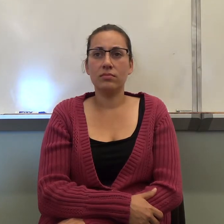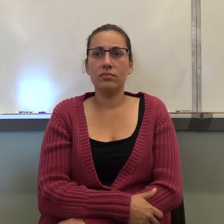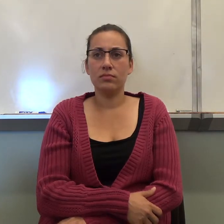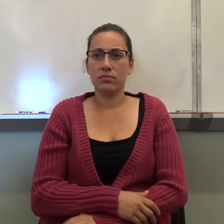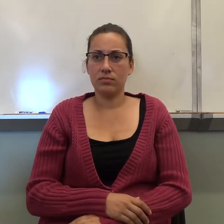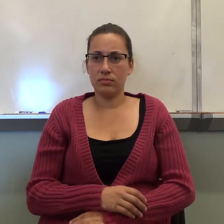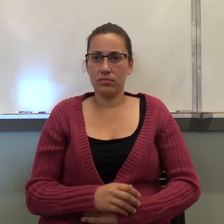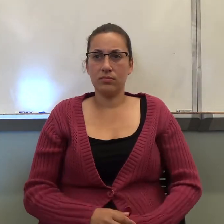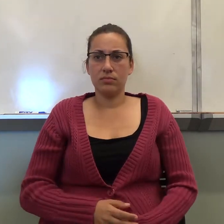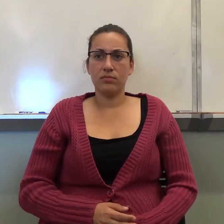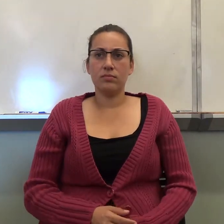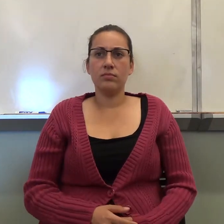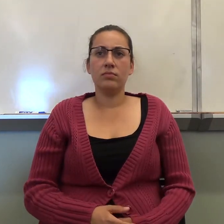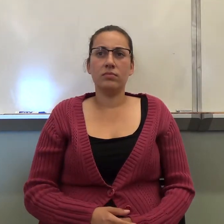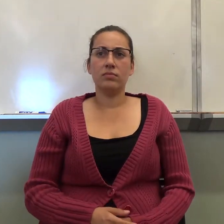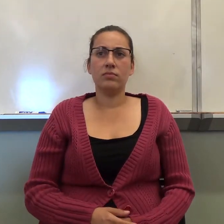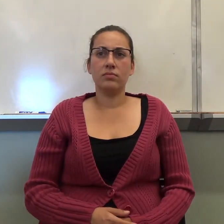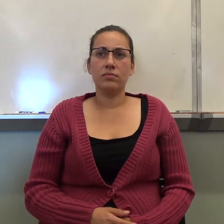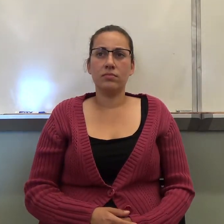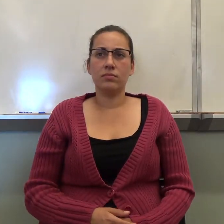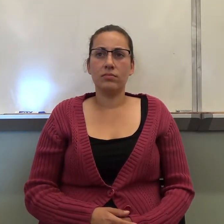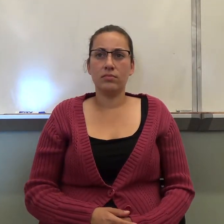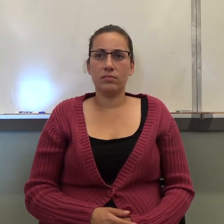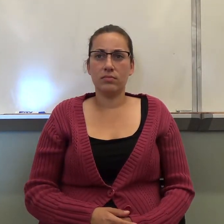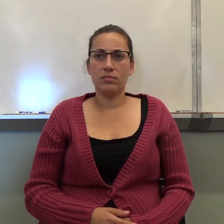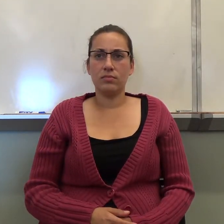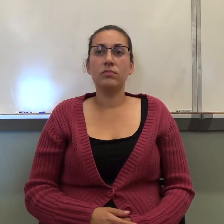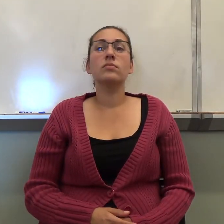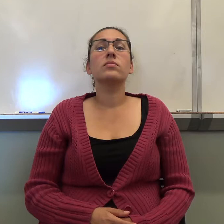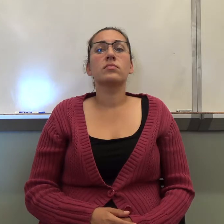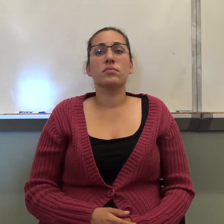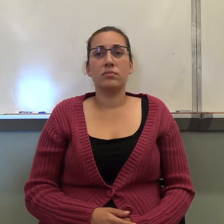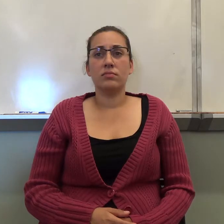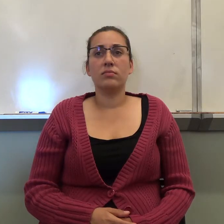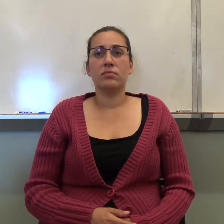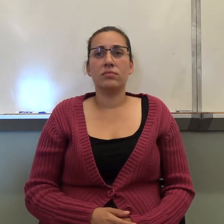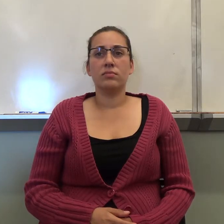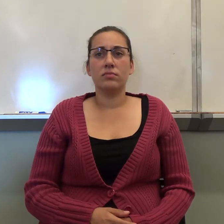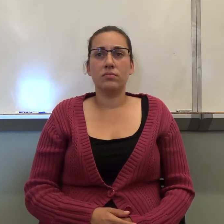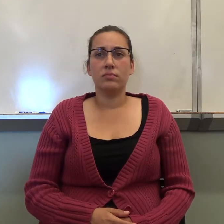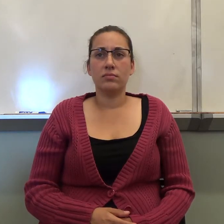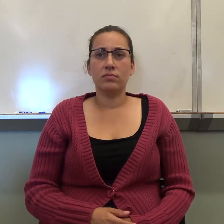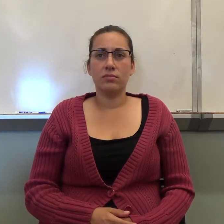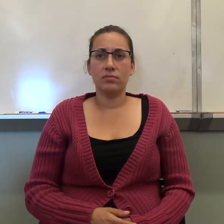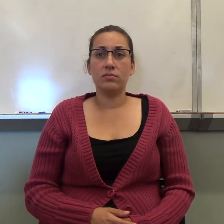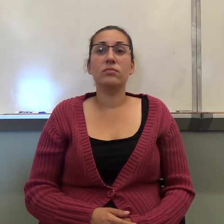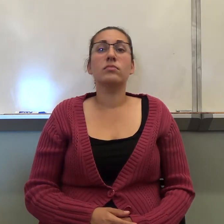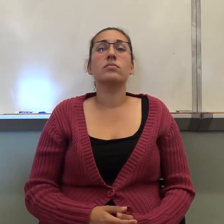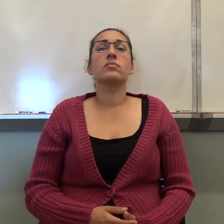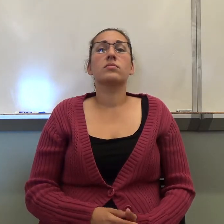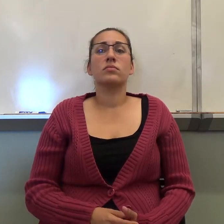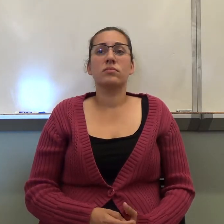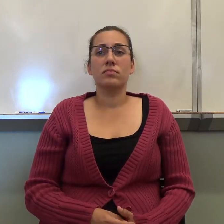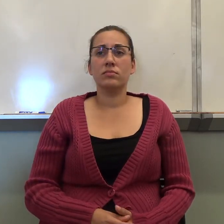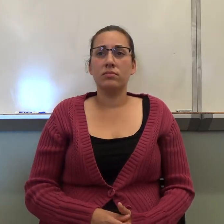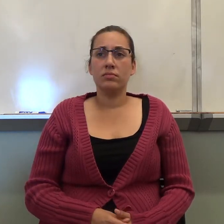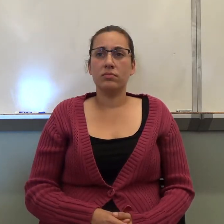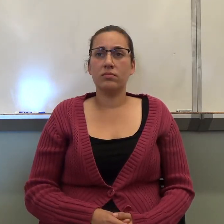write. Okay, so according to what we just said, you can pull the w out. Here it's multiplied by a minus